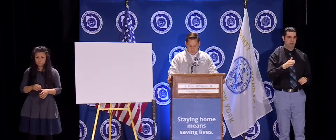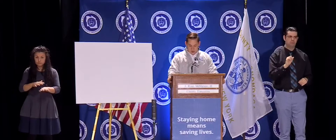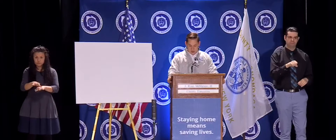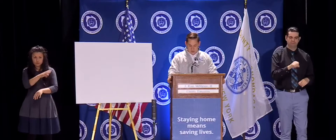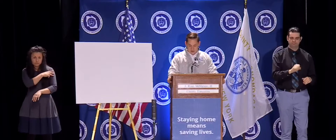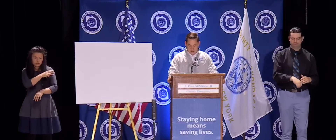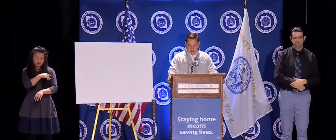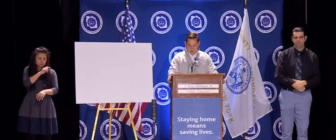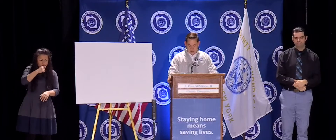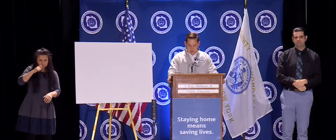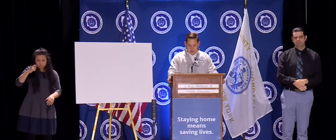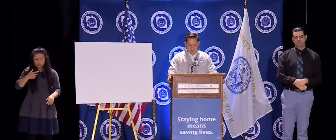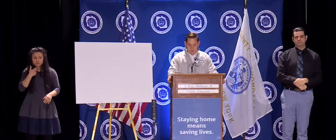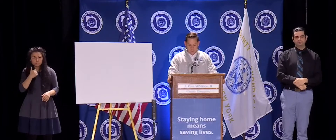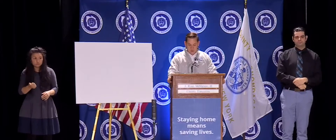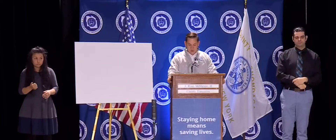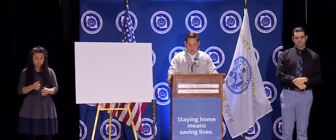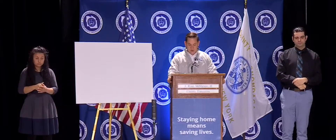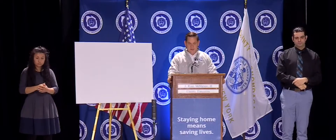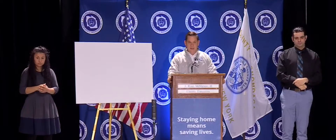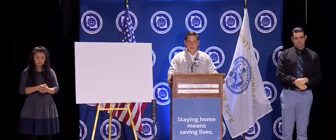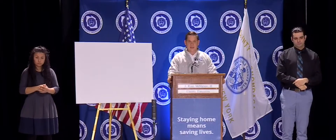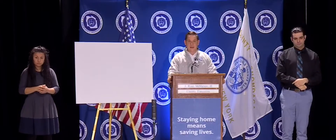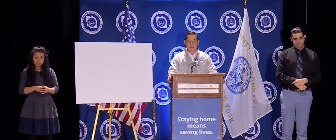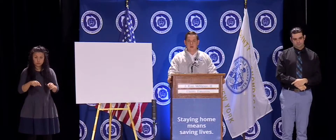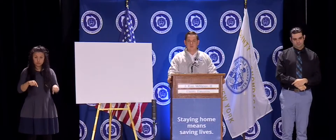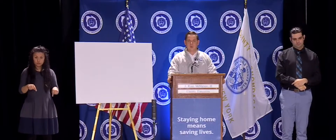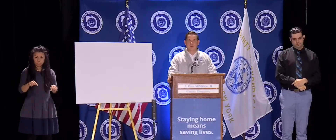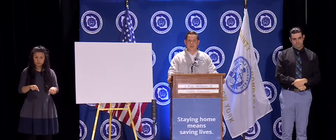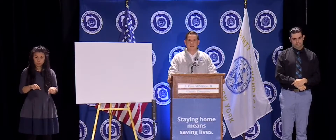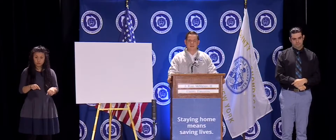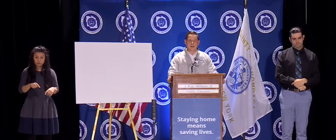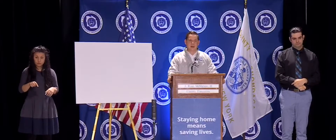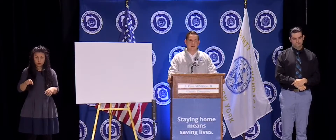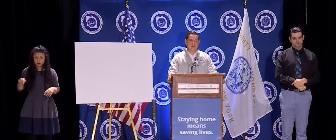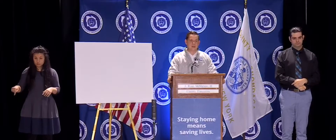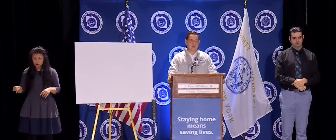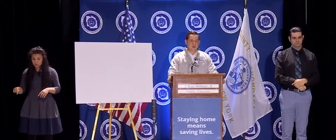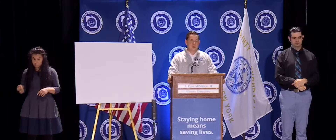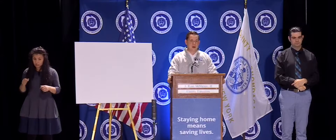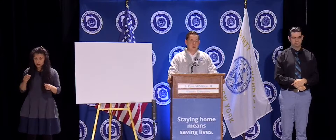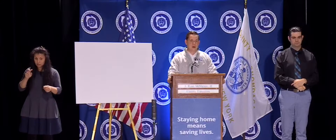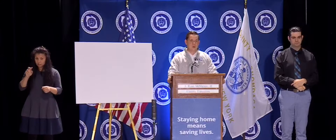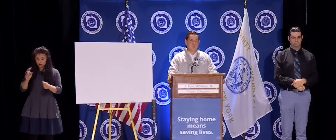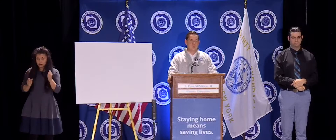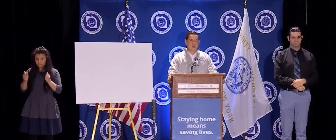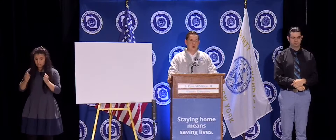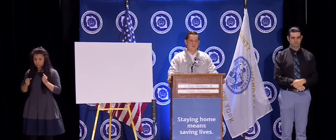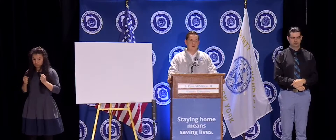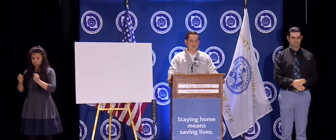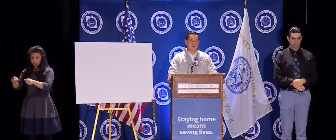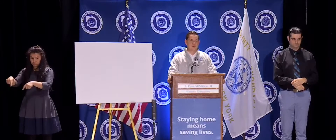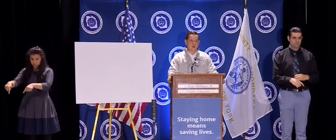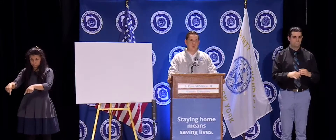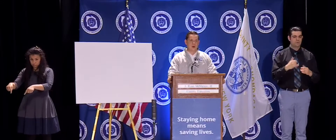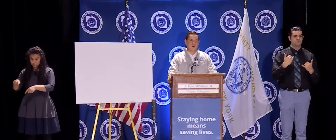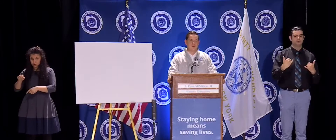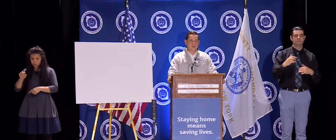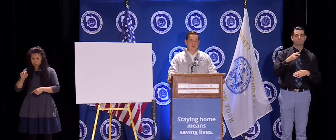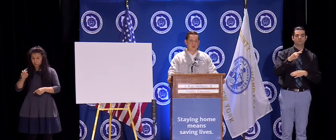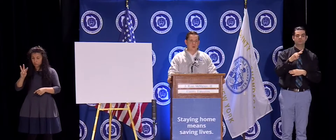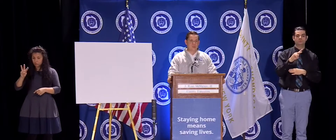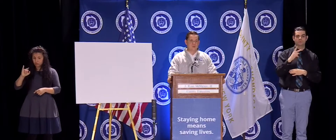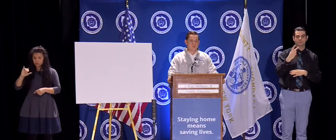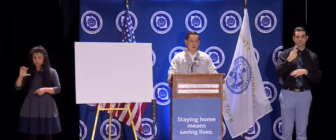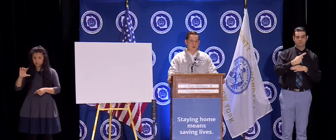that. Today, again, we're doing our second day of mobile testing at the WIC office, our WIC